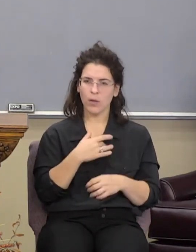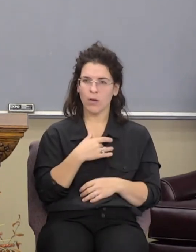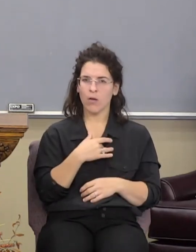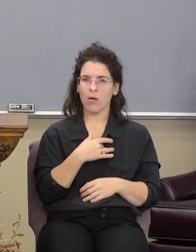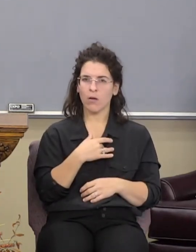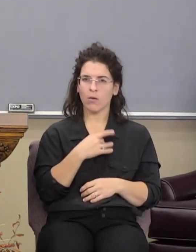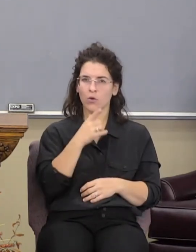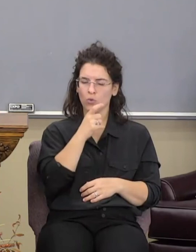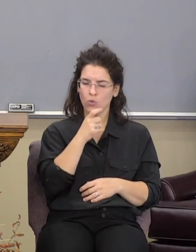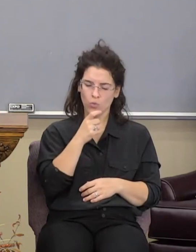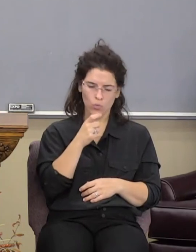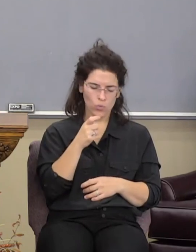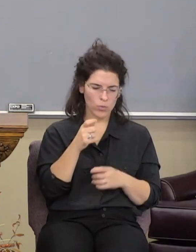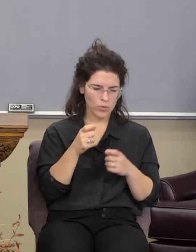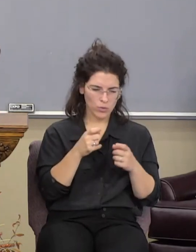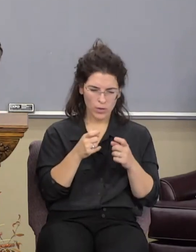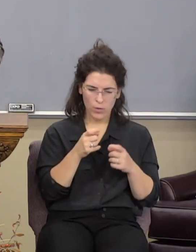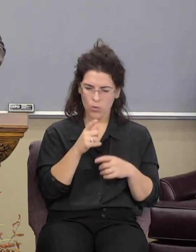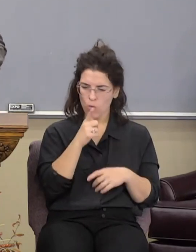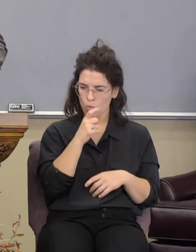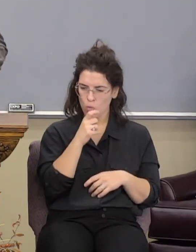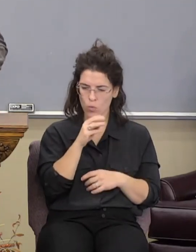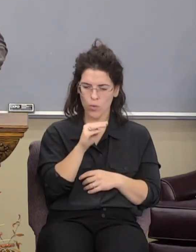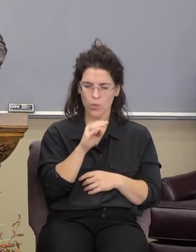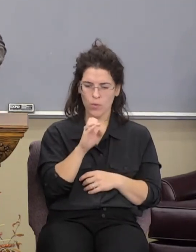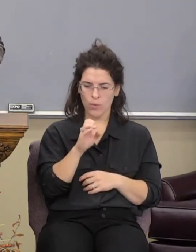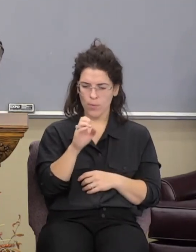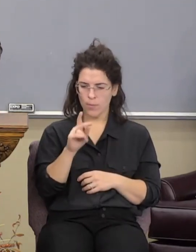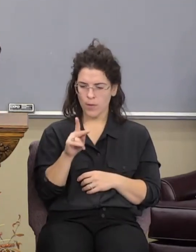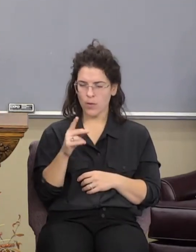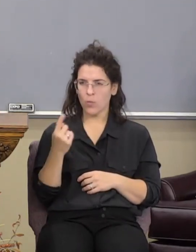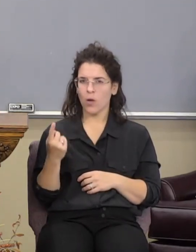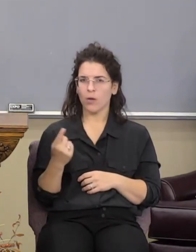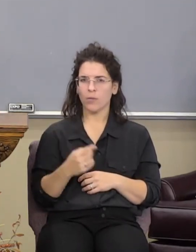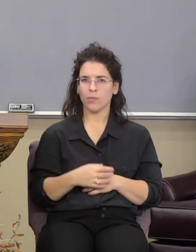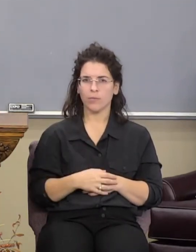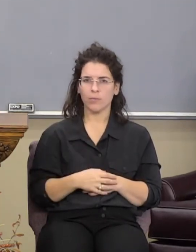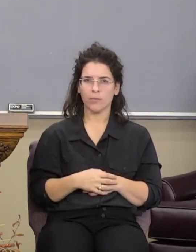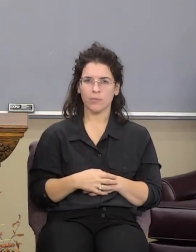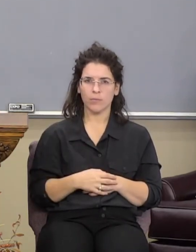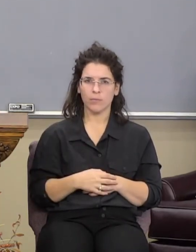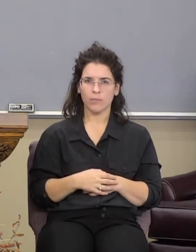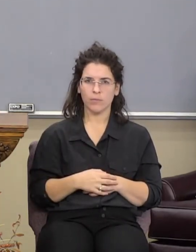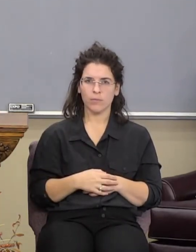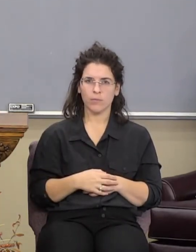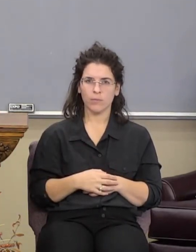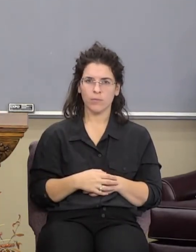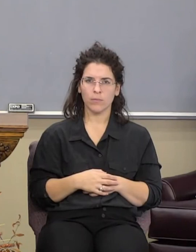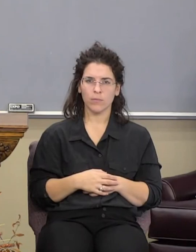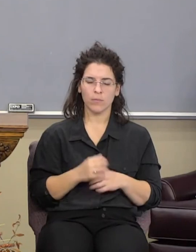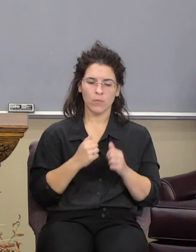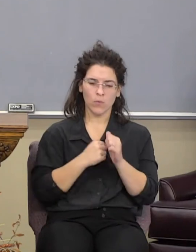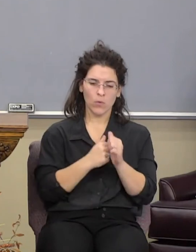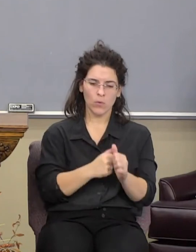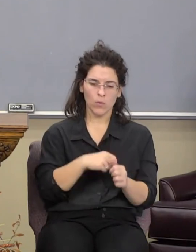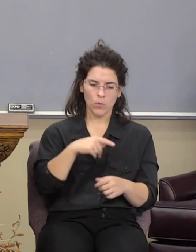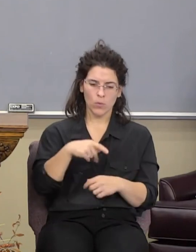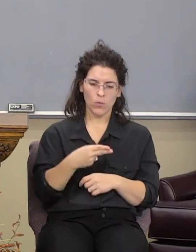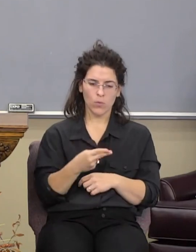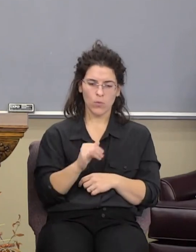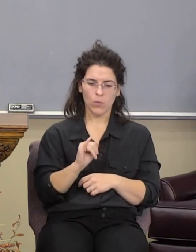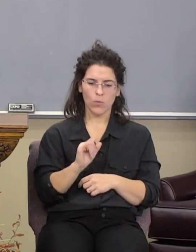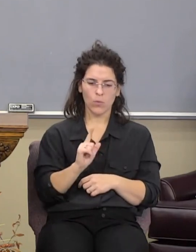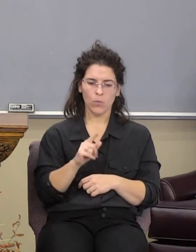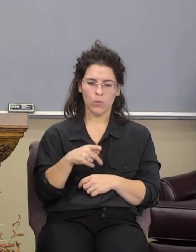Who was contrite? Who was the meek one? Isn't it, according to Philippians chapter 2, the Lord